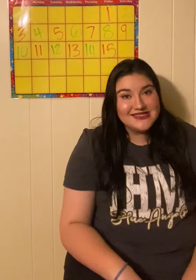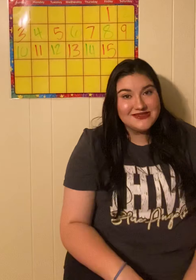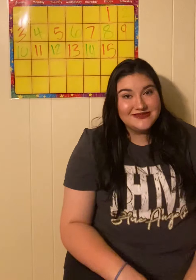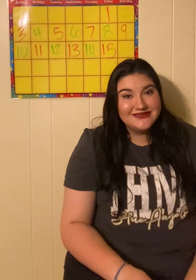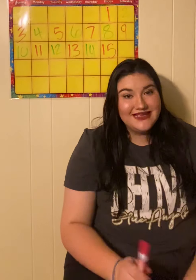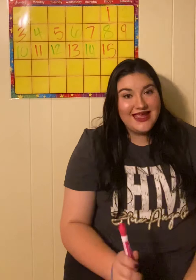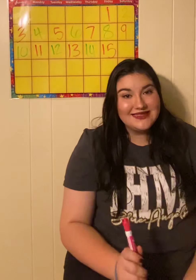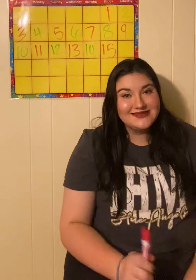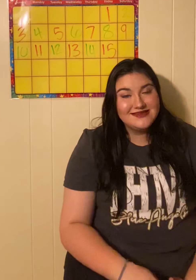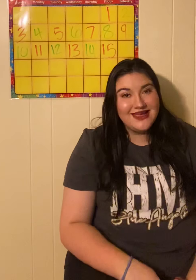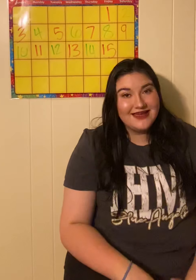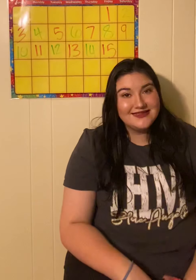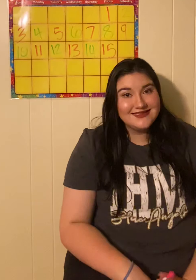Sandcastle and sand.